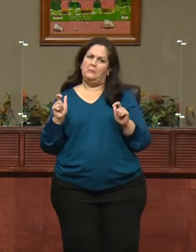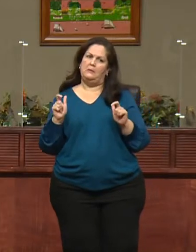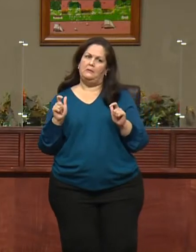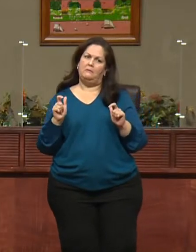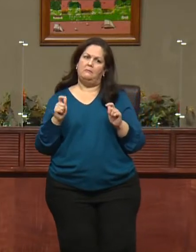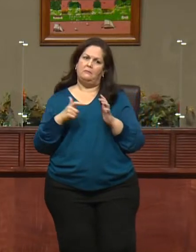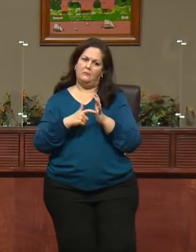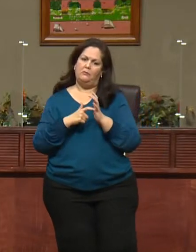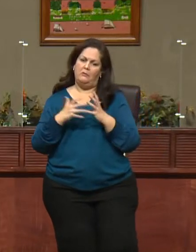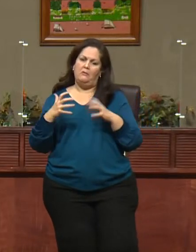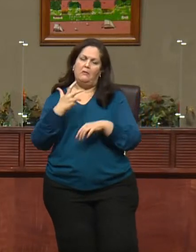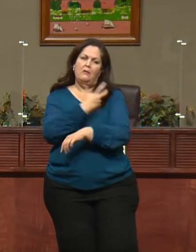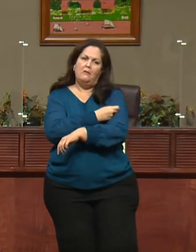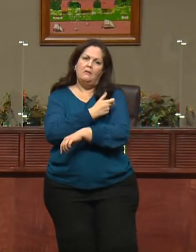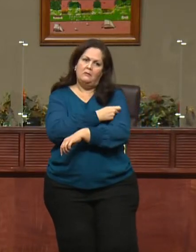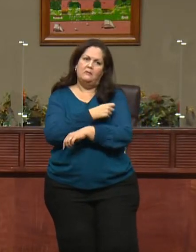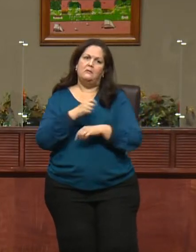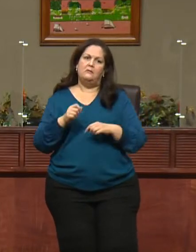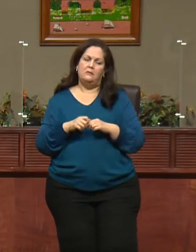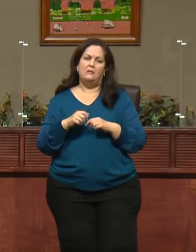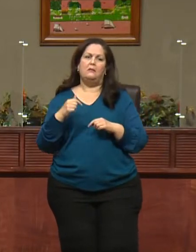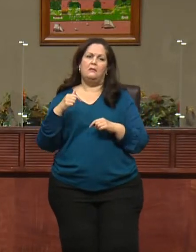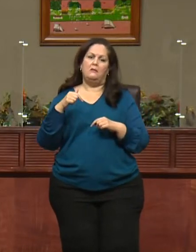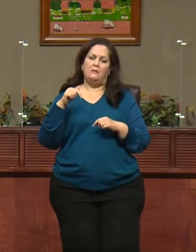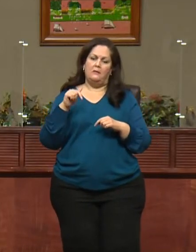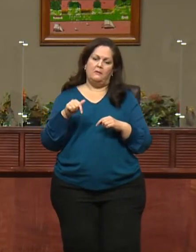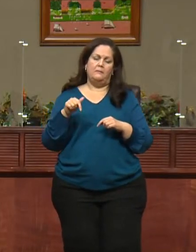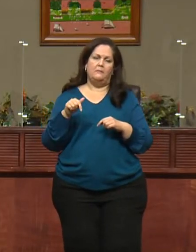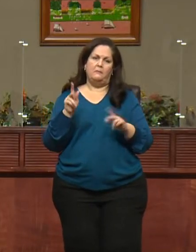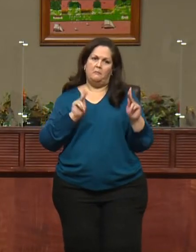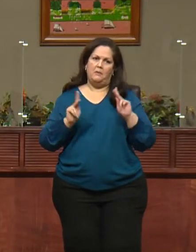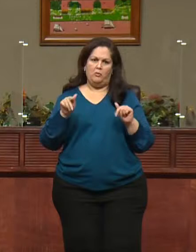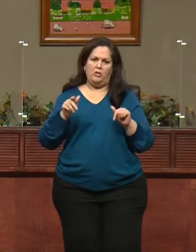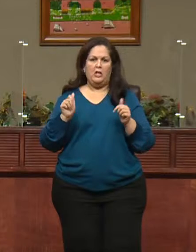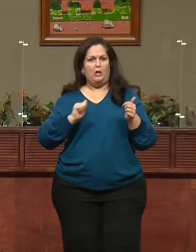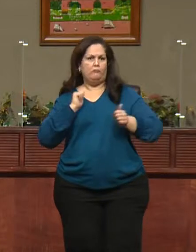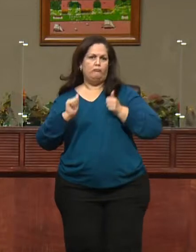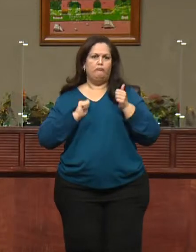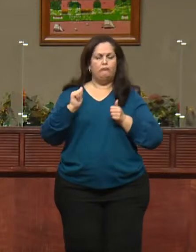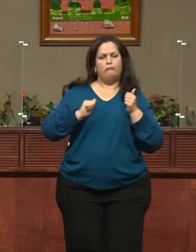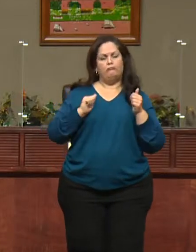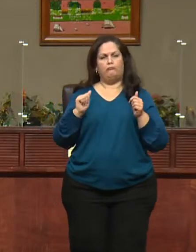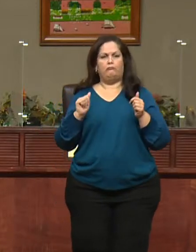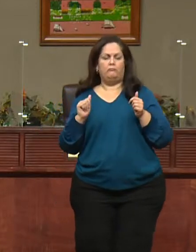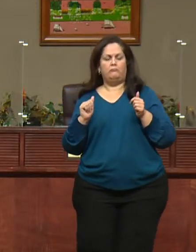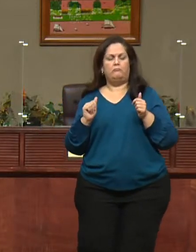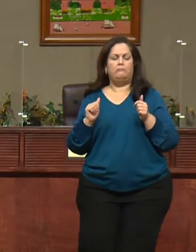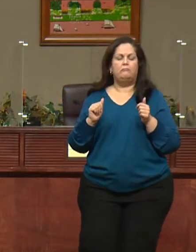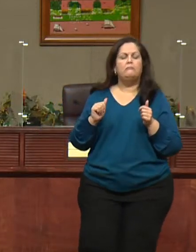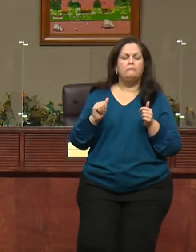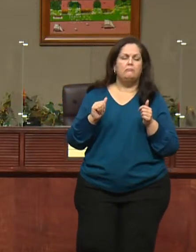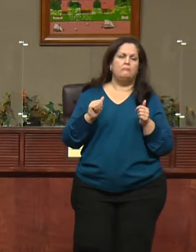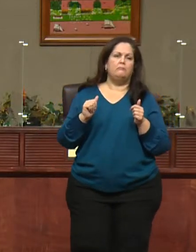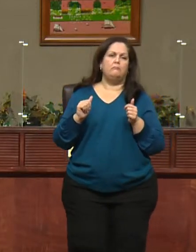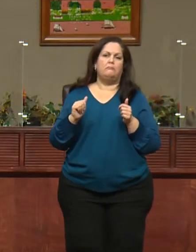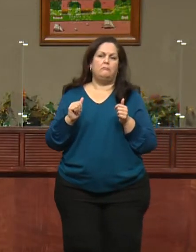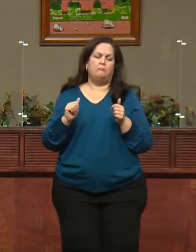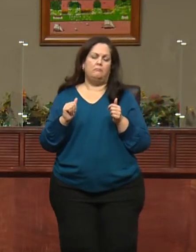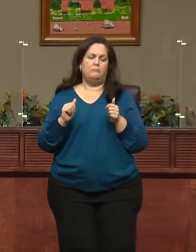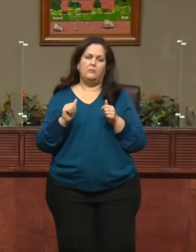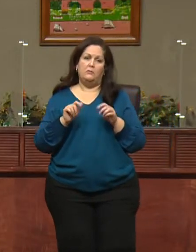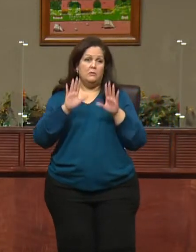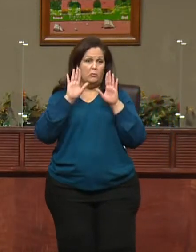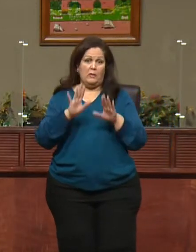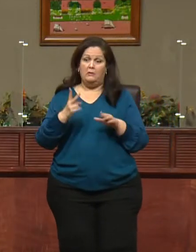high, and we have a very active population, and it's great to see